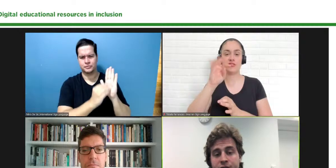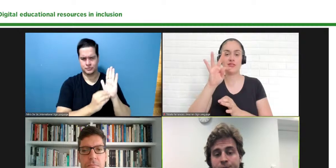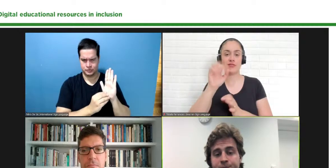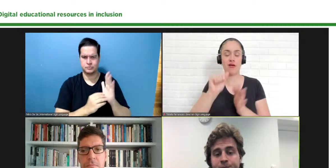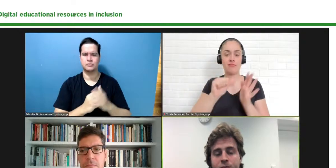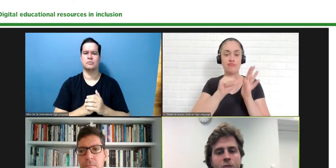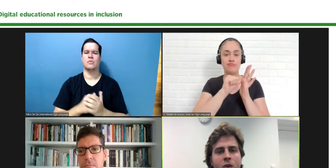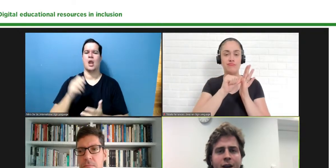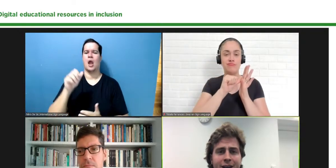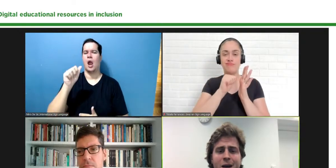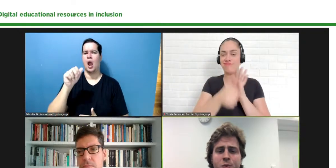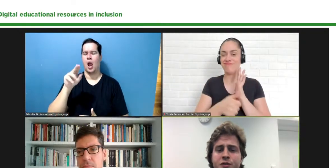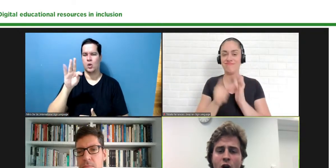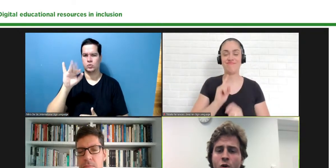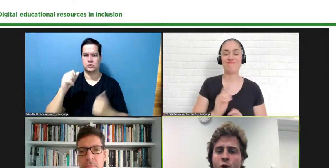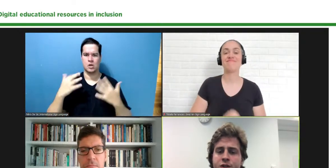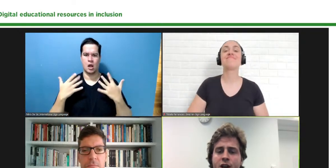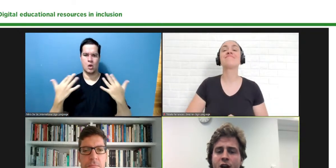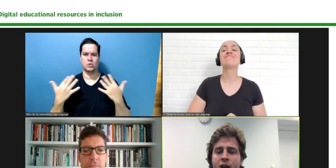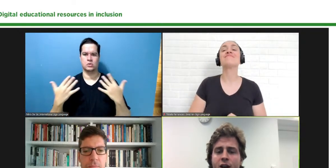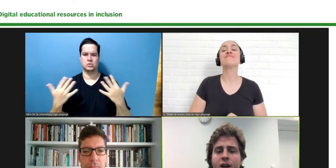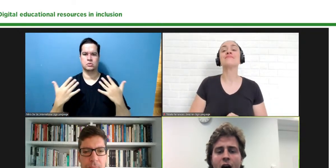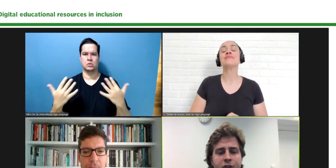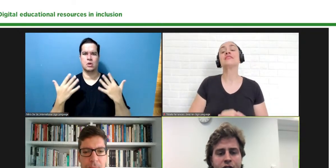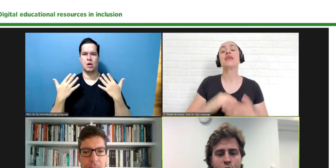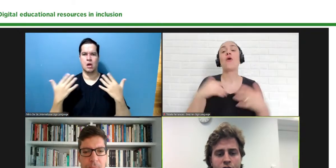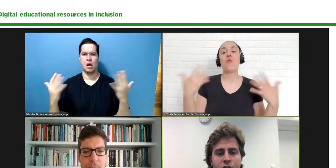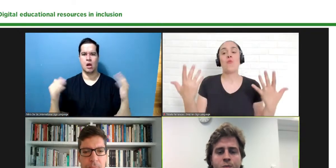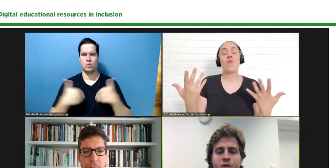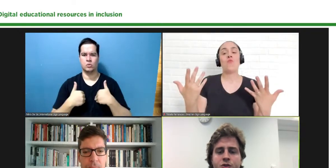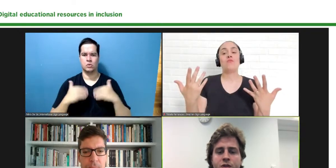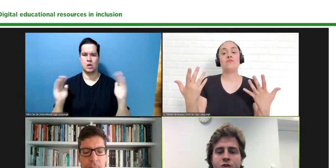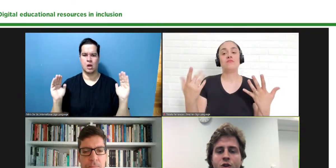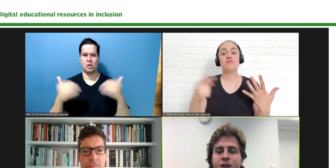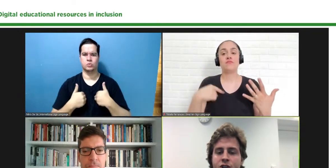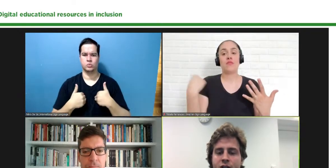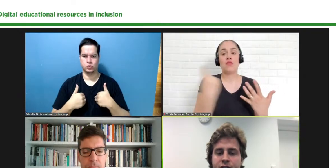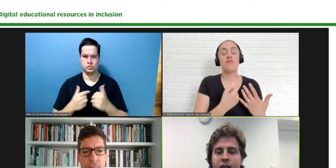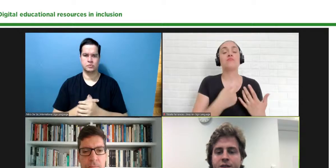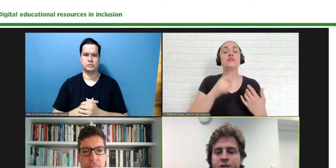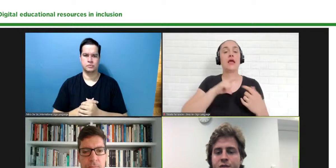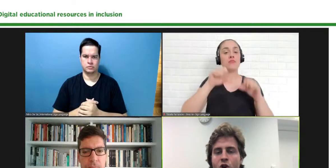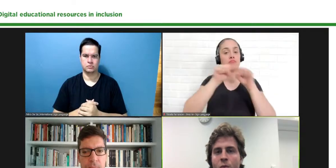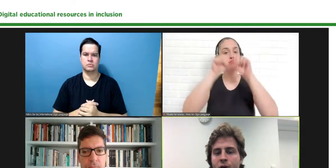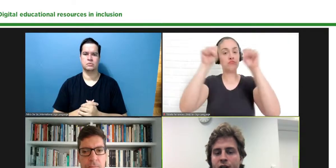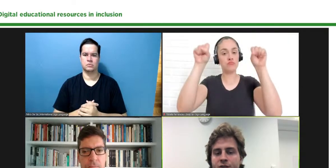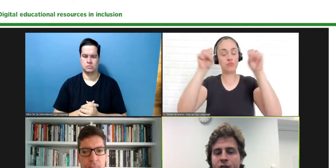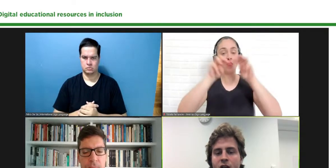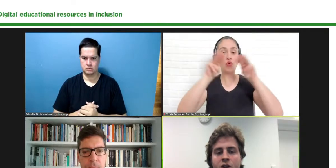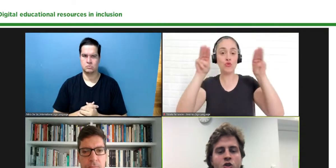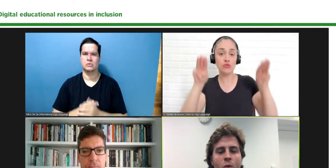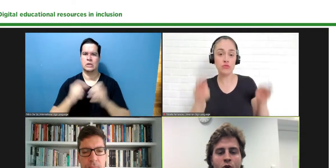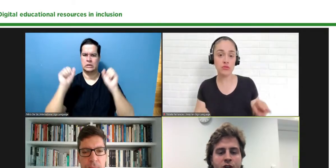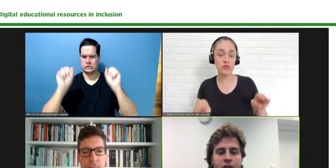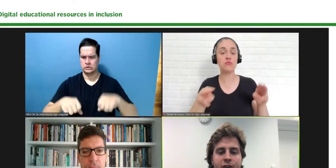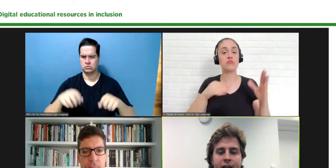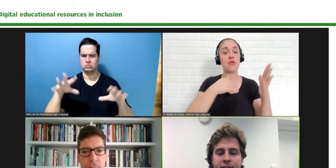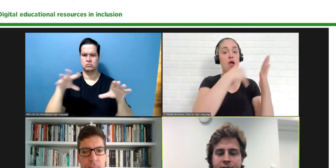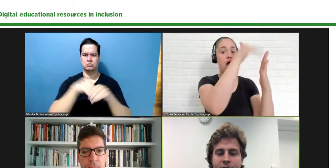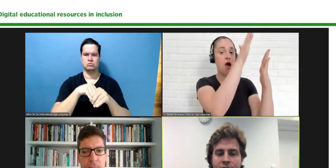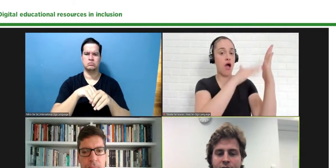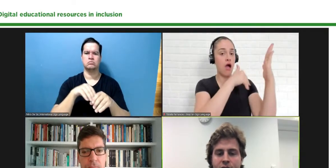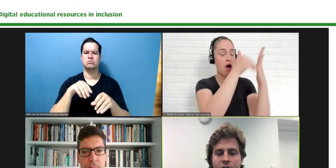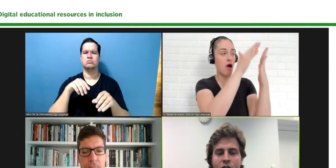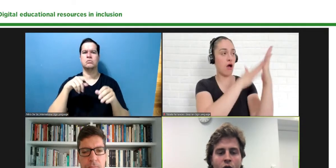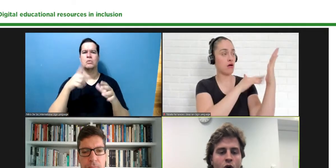interests. Examples of our communities are arts and museums, strategic consultancy for companies, job creation in the